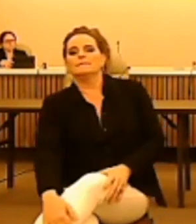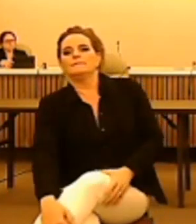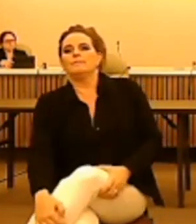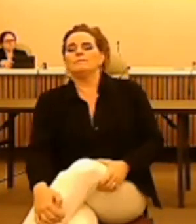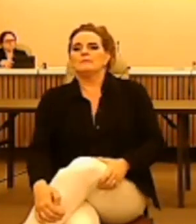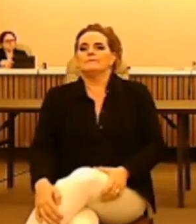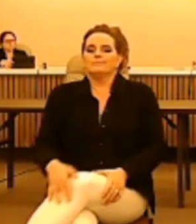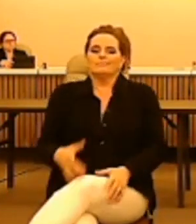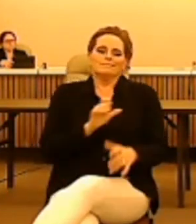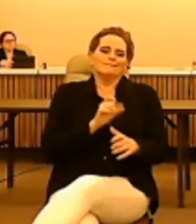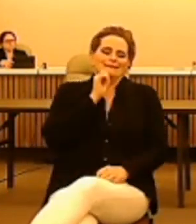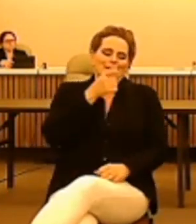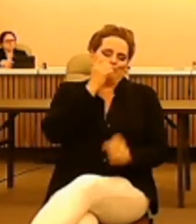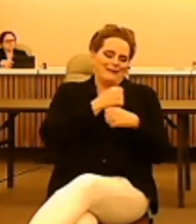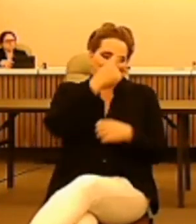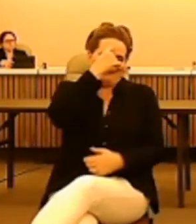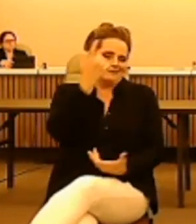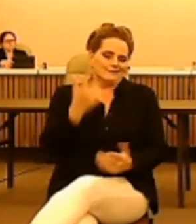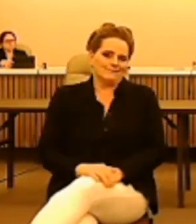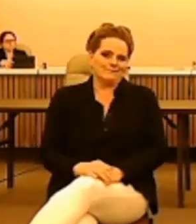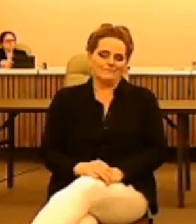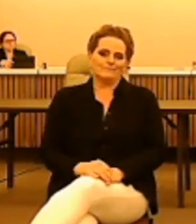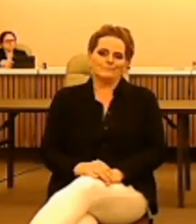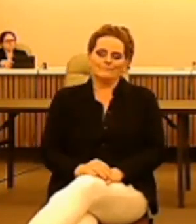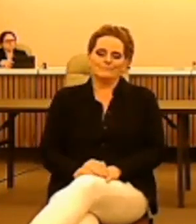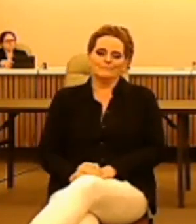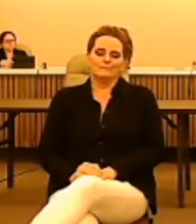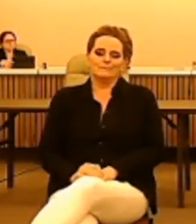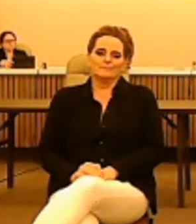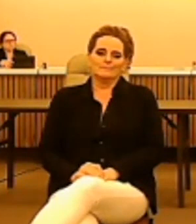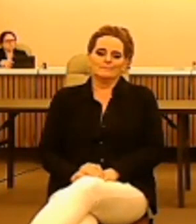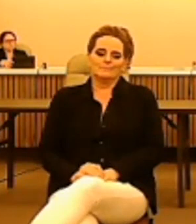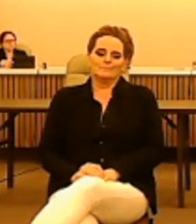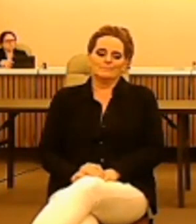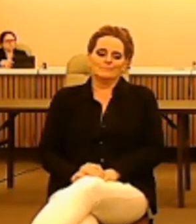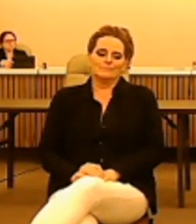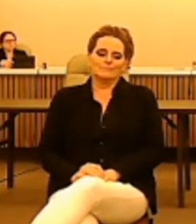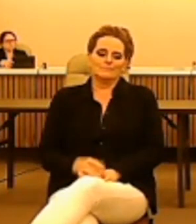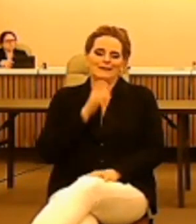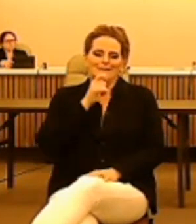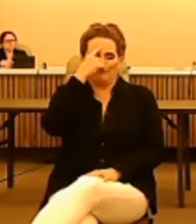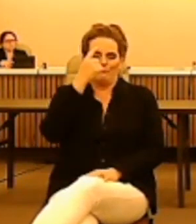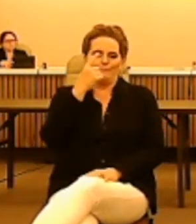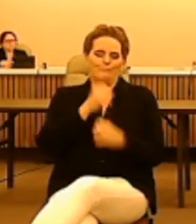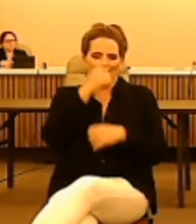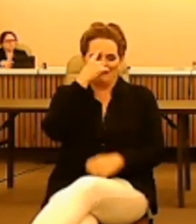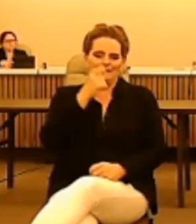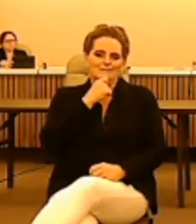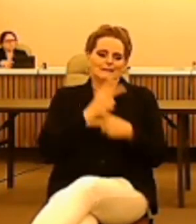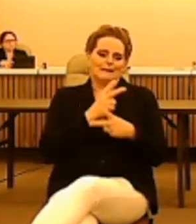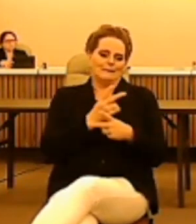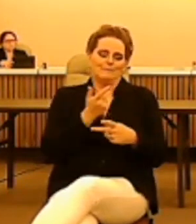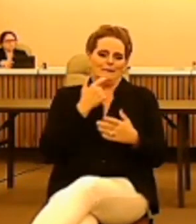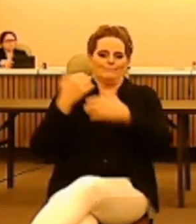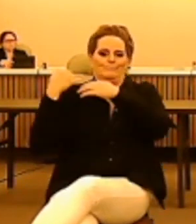it just didn't make sense to, like I said, to keep that burden in there. It